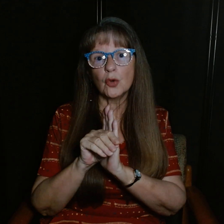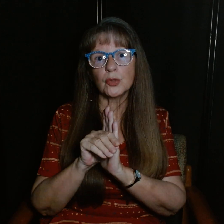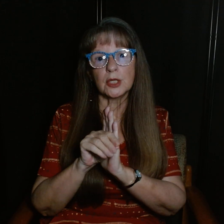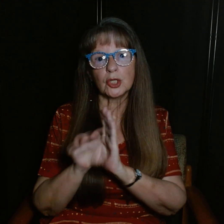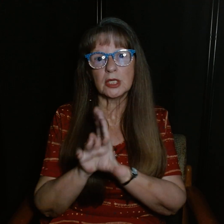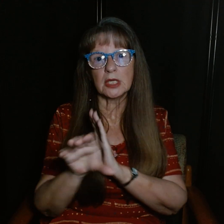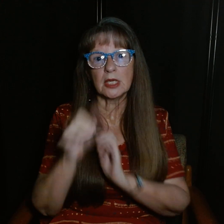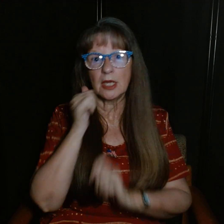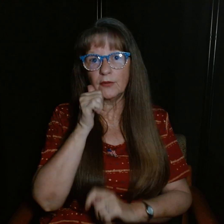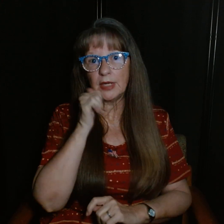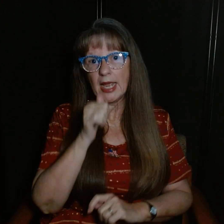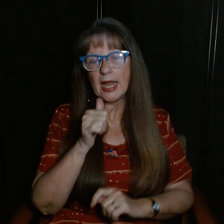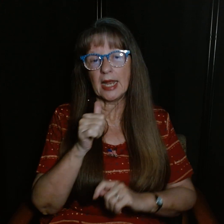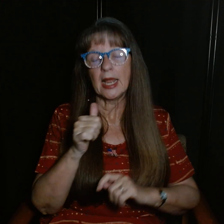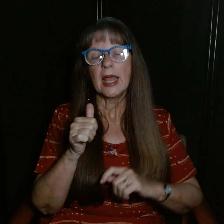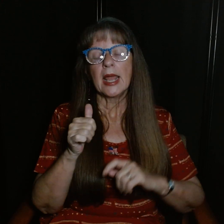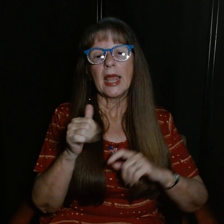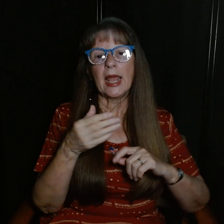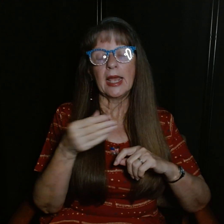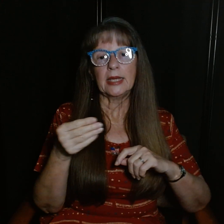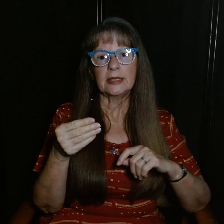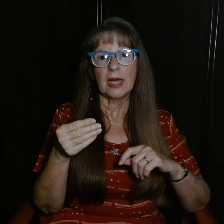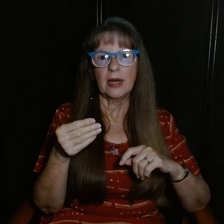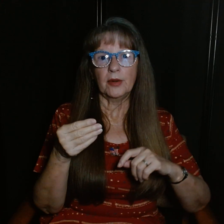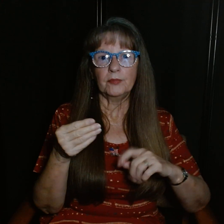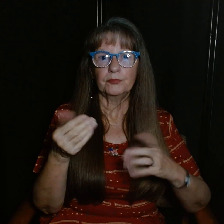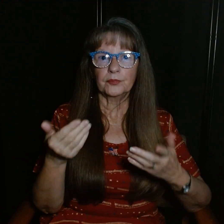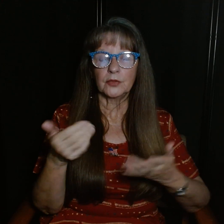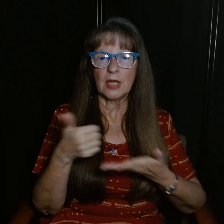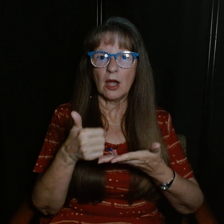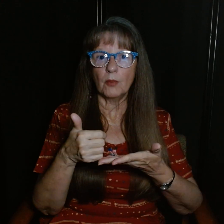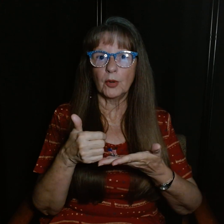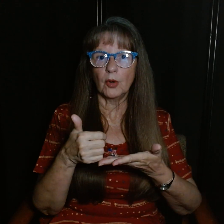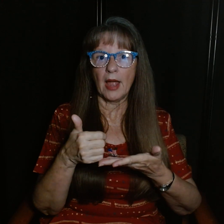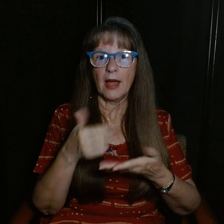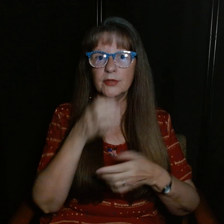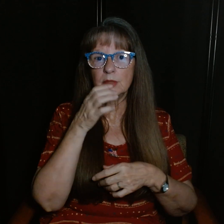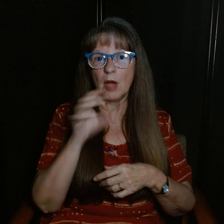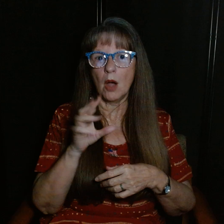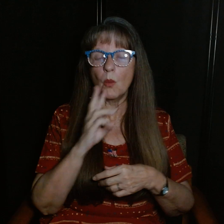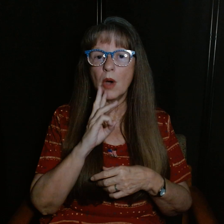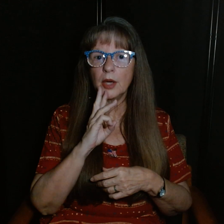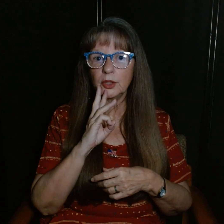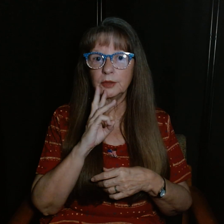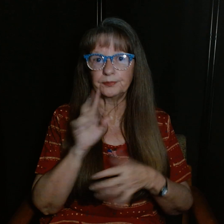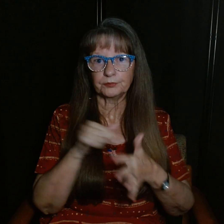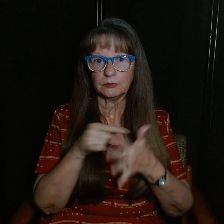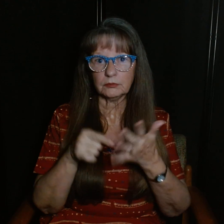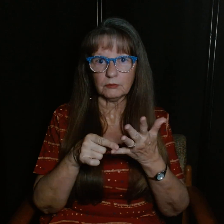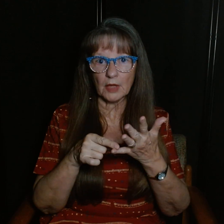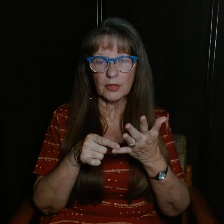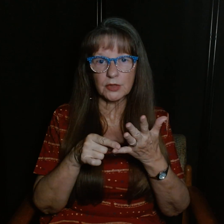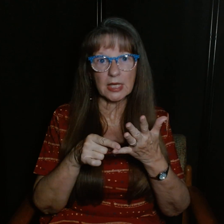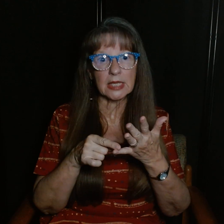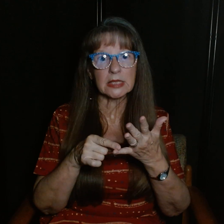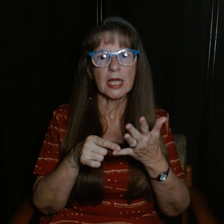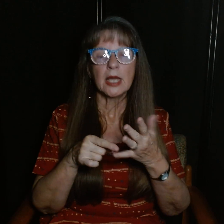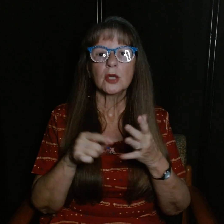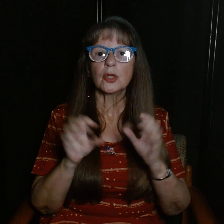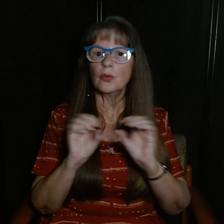that she did every day, and to help her have some hot water and those things. So no